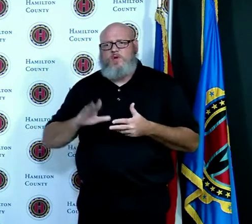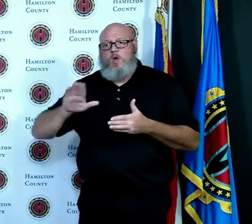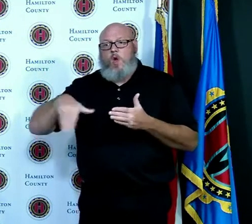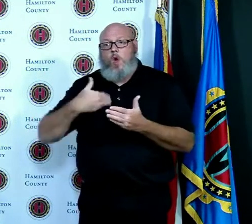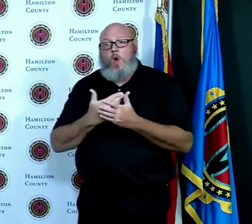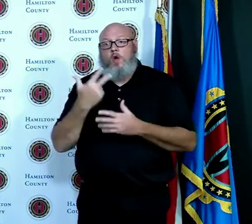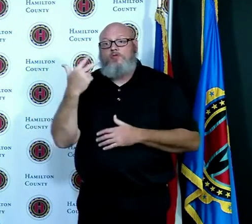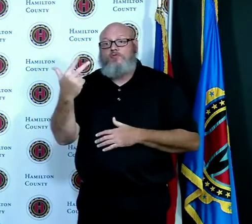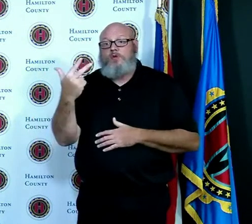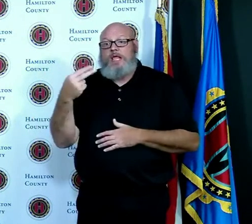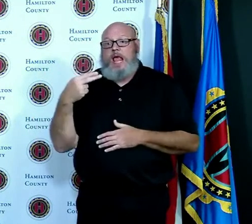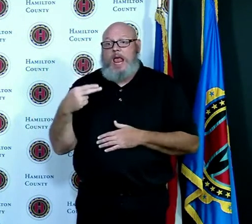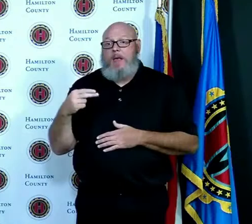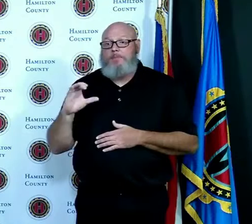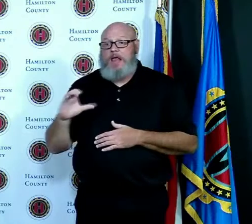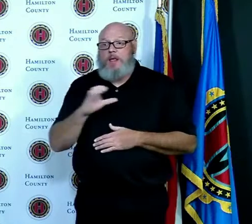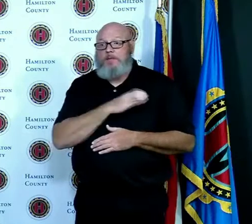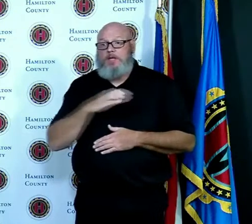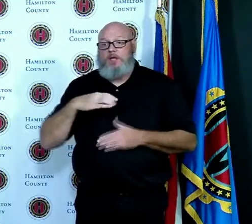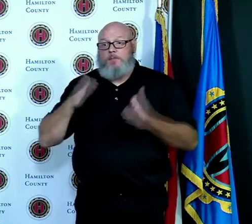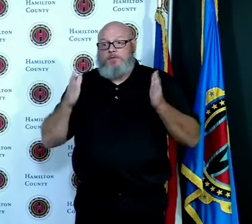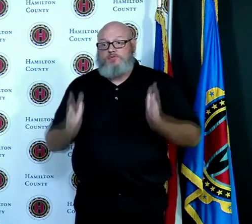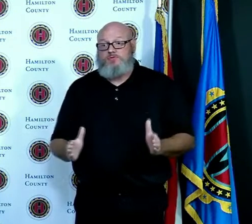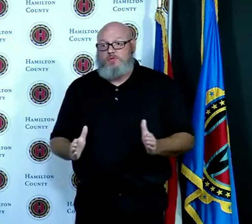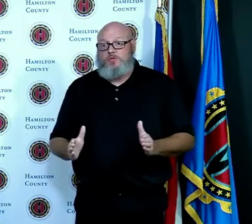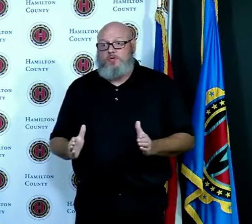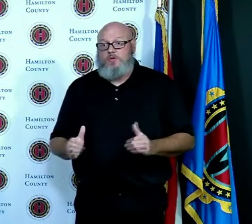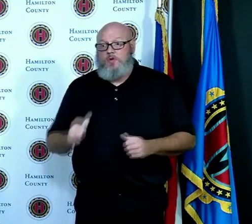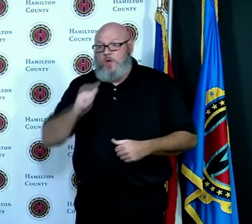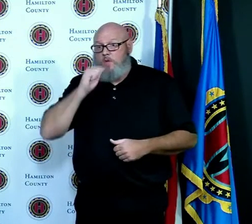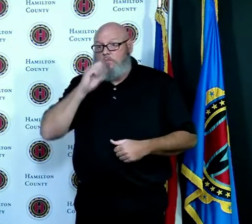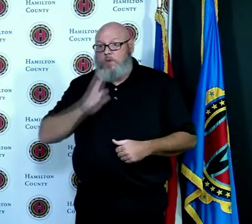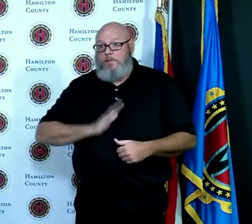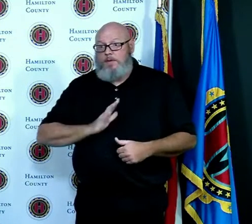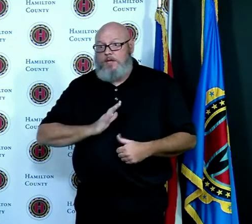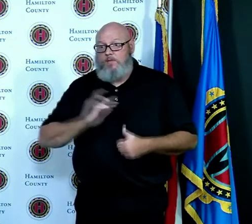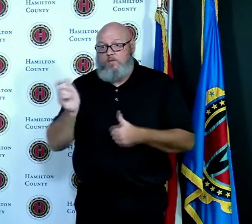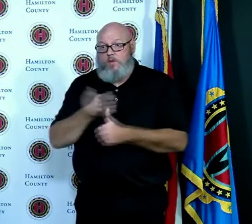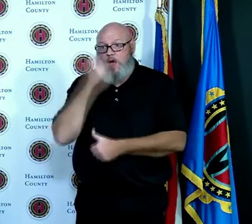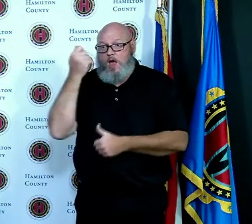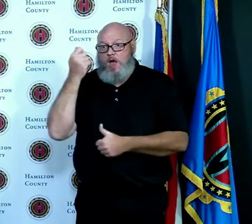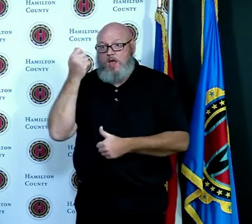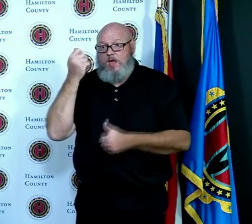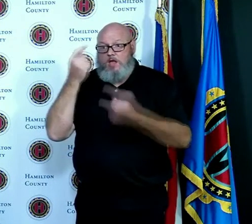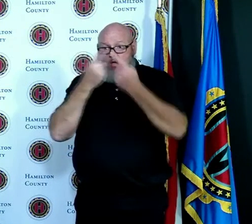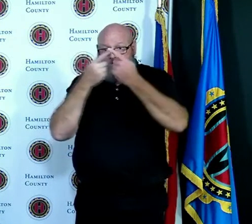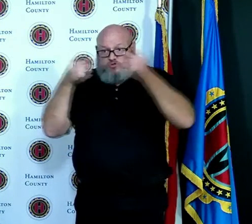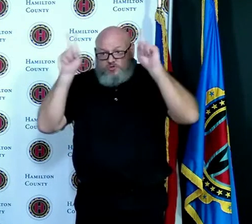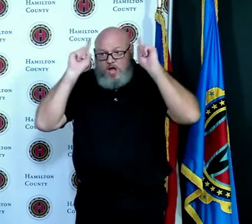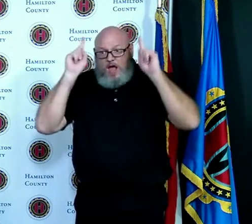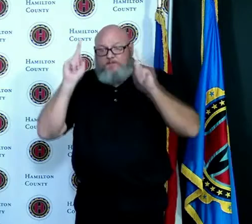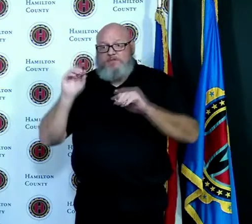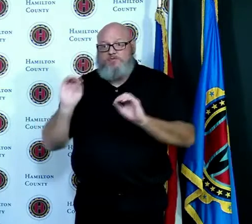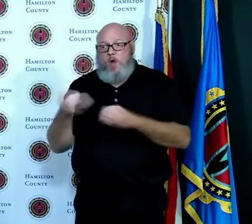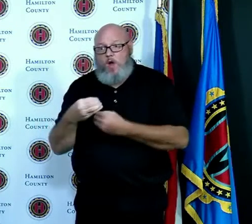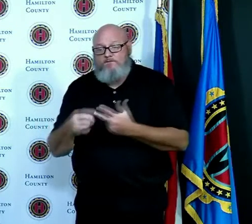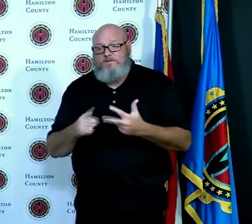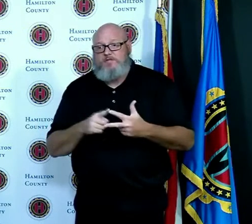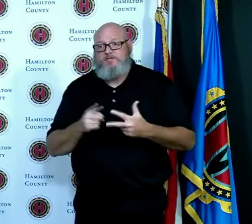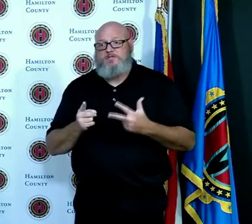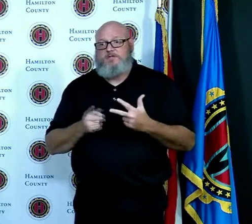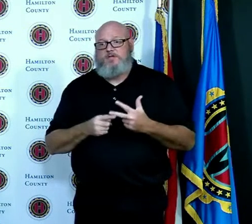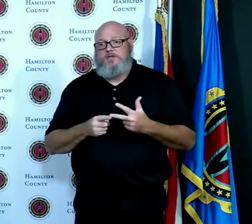Women picked up the sheriff's office, and they also picked up now women are in 4 of the 7